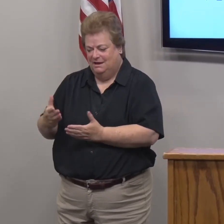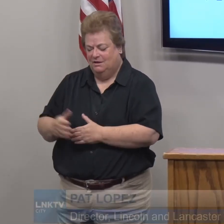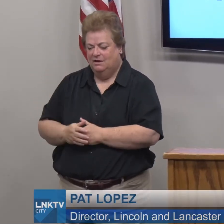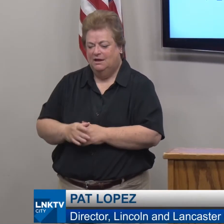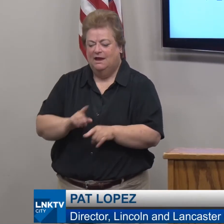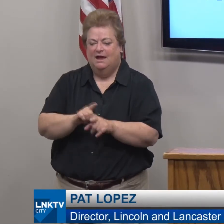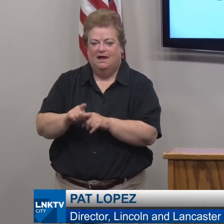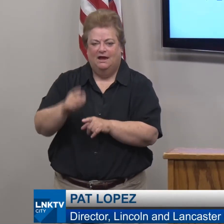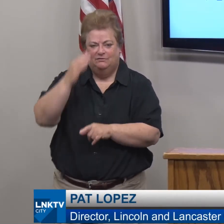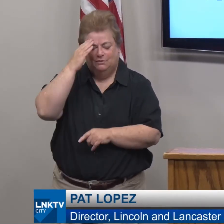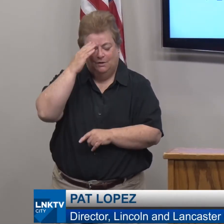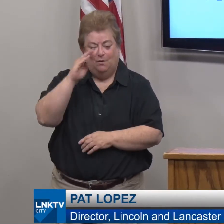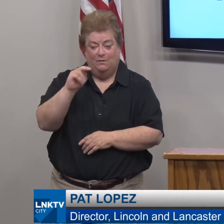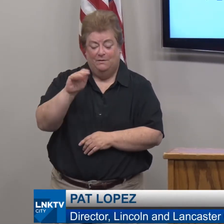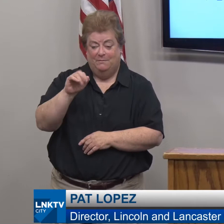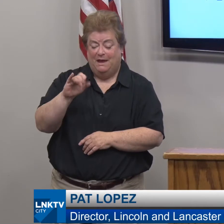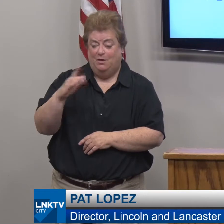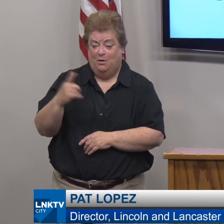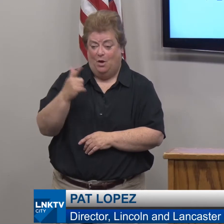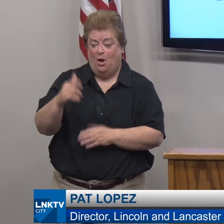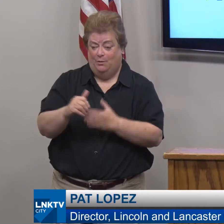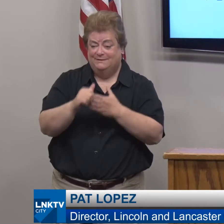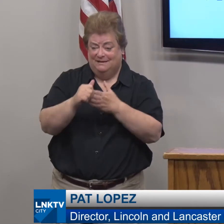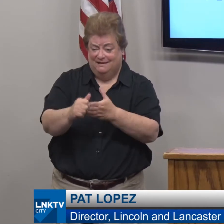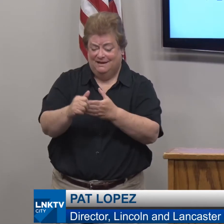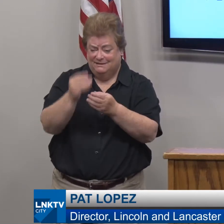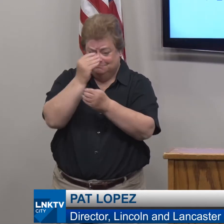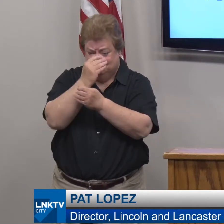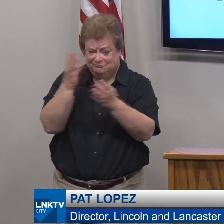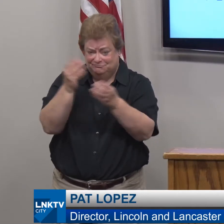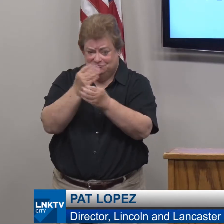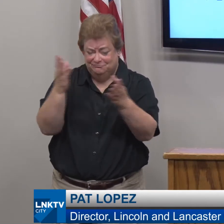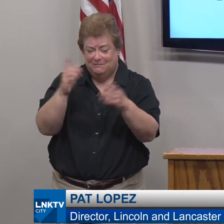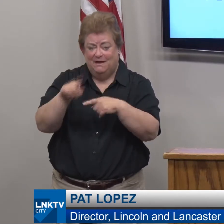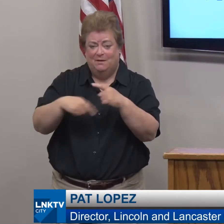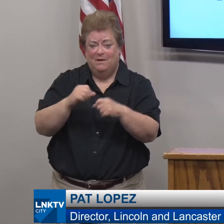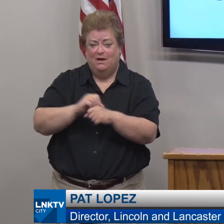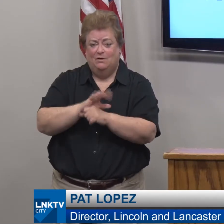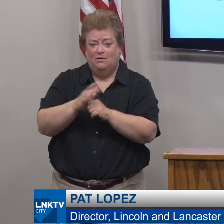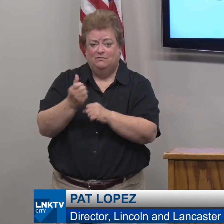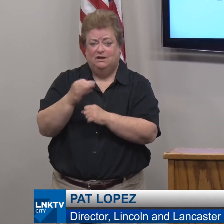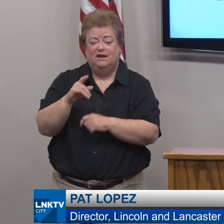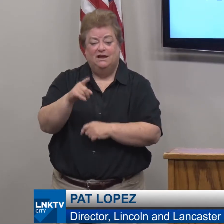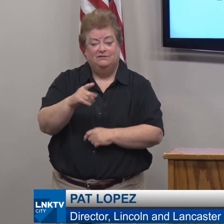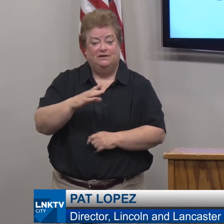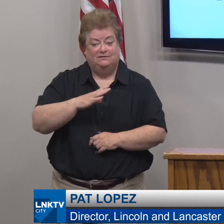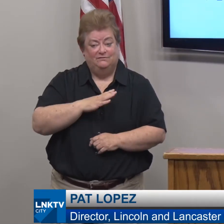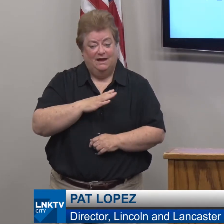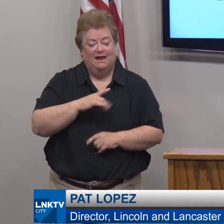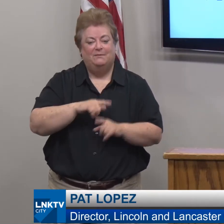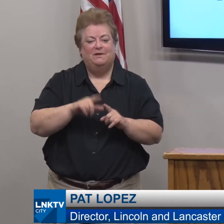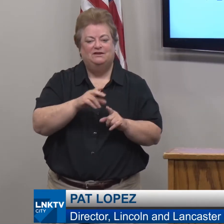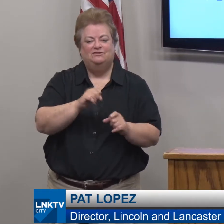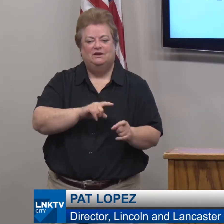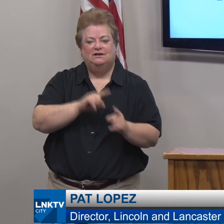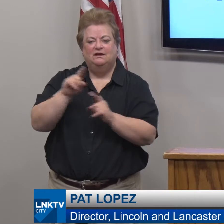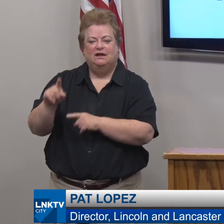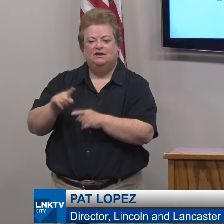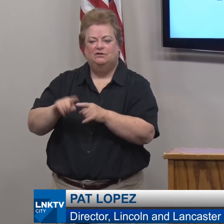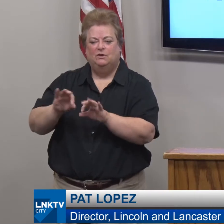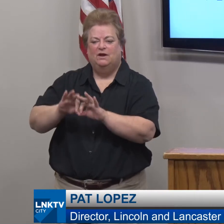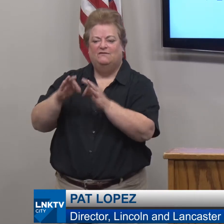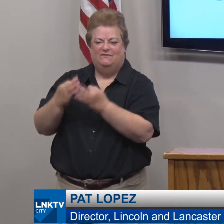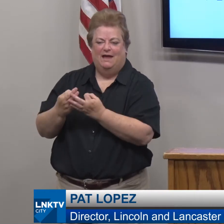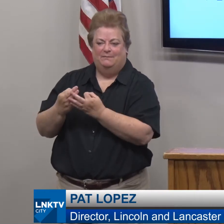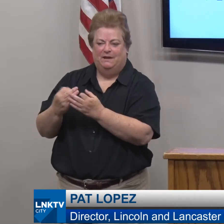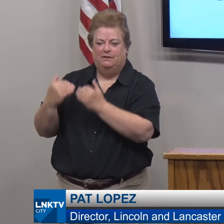know, the mayor usually leads these briefings about COVID-19. She is fine, but she is attending some family